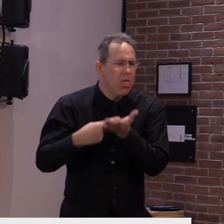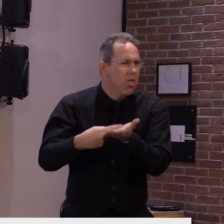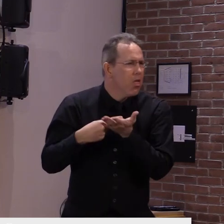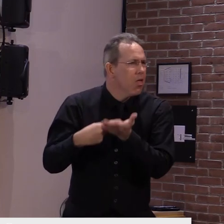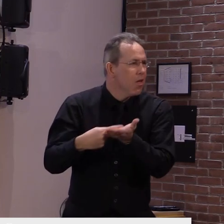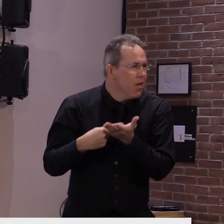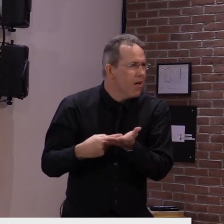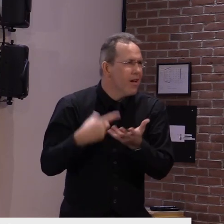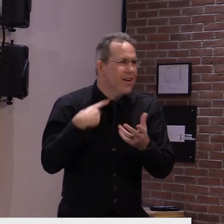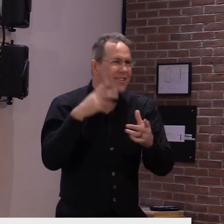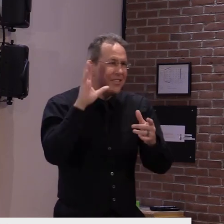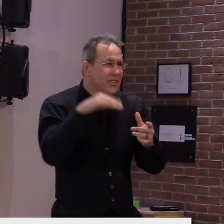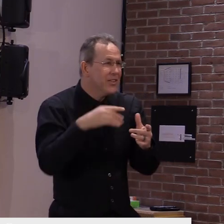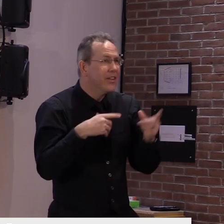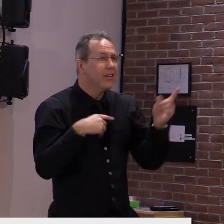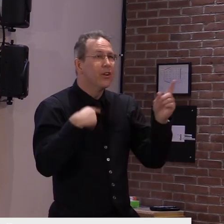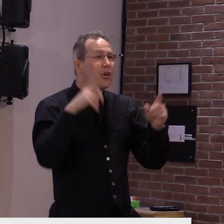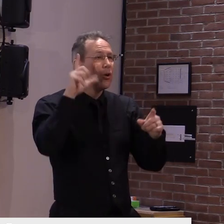it.